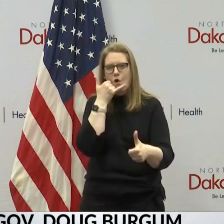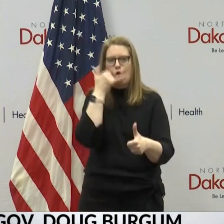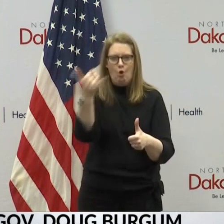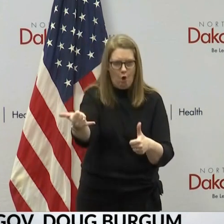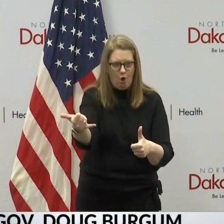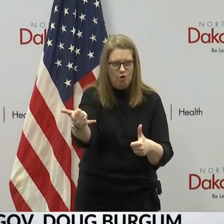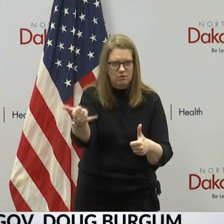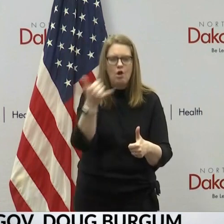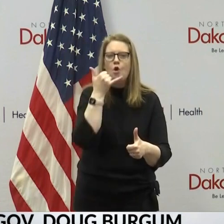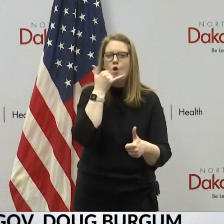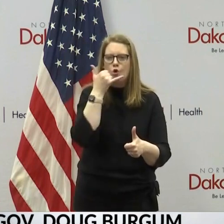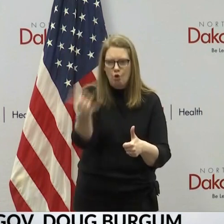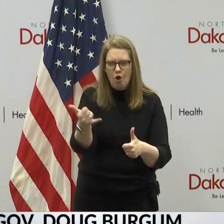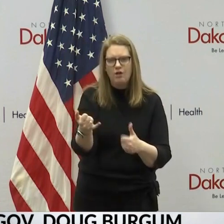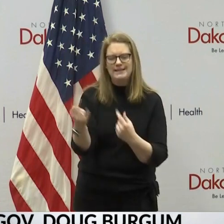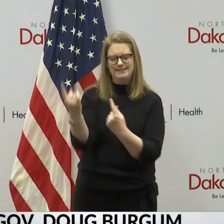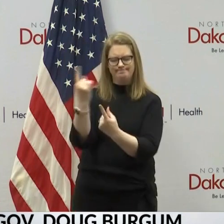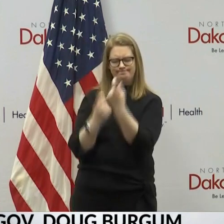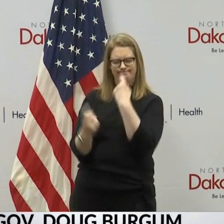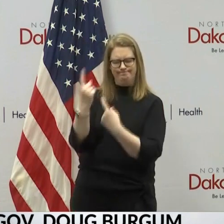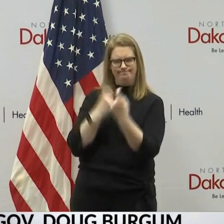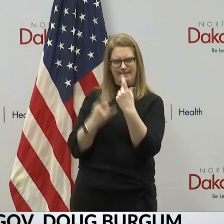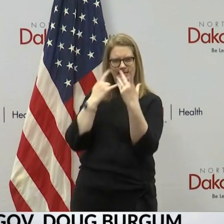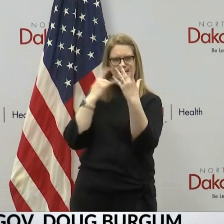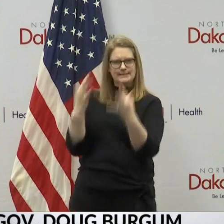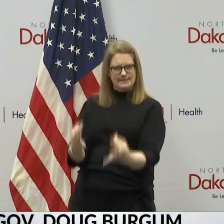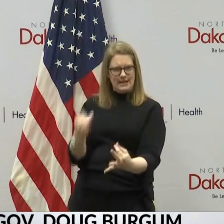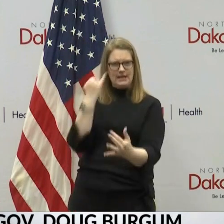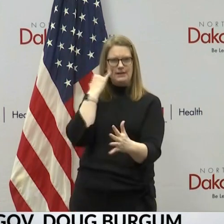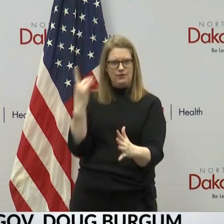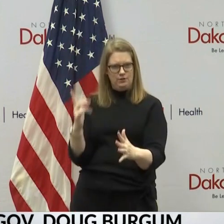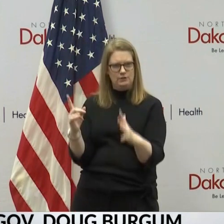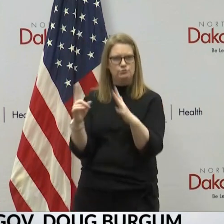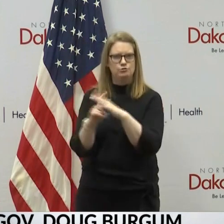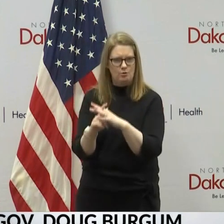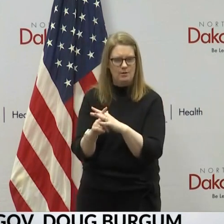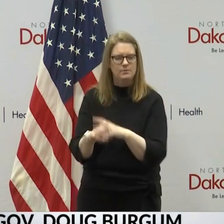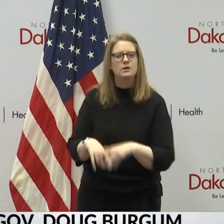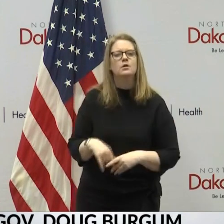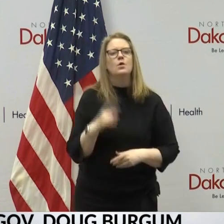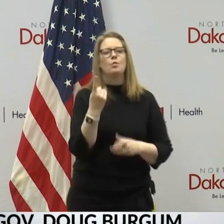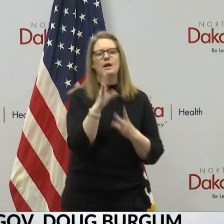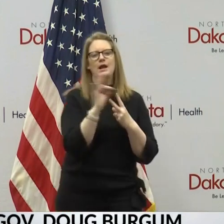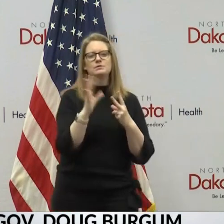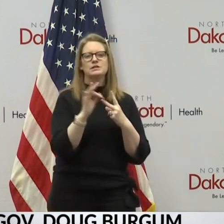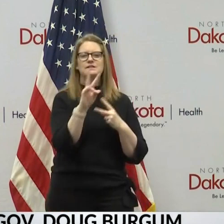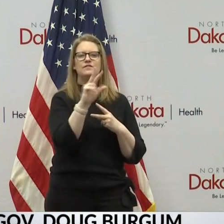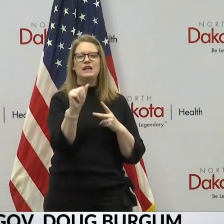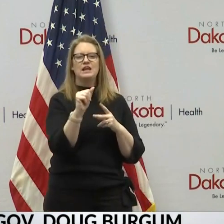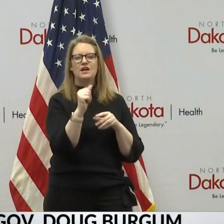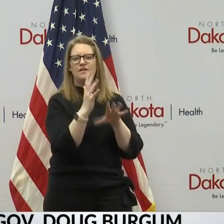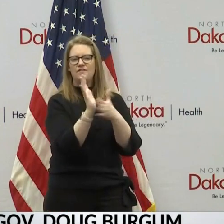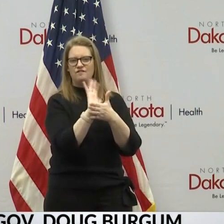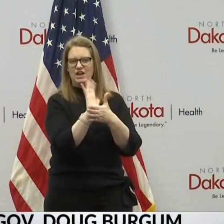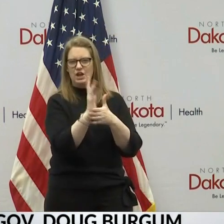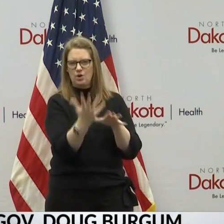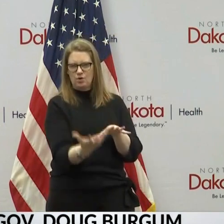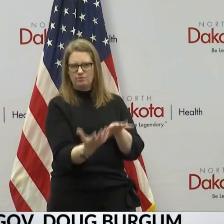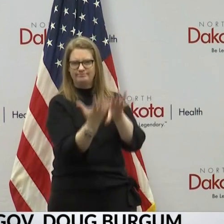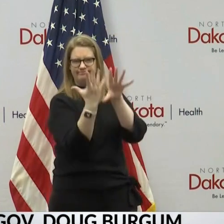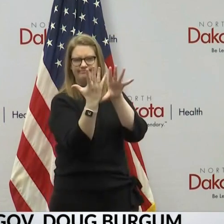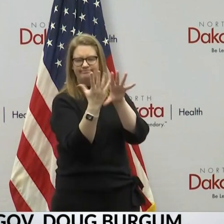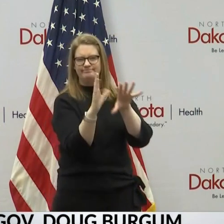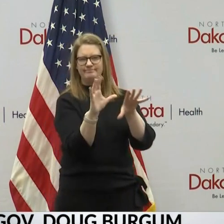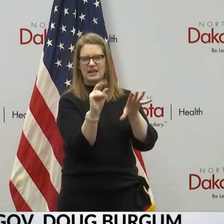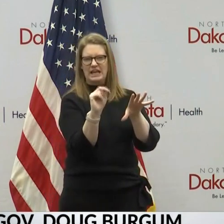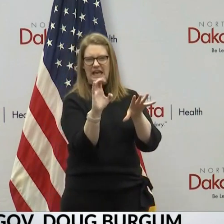in-person visit, but they're still working there to do that. One of the options is VA Video Connect. It's a secure option available to veterans to communicate